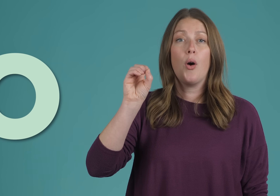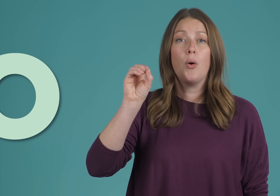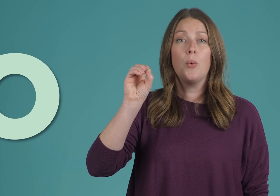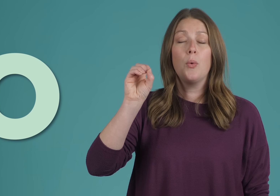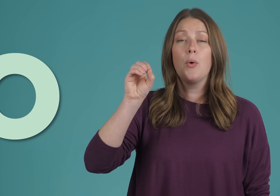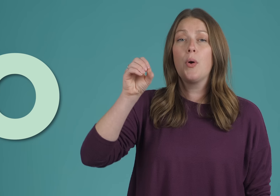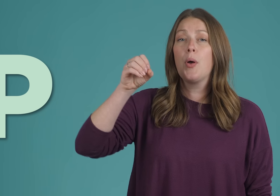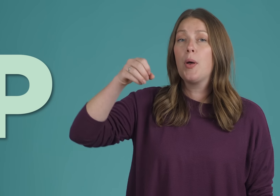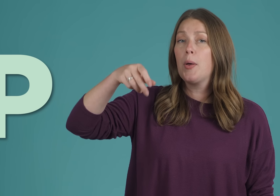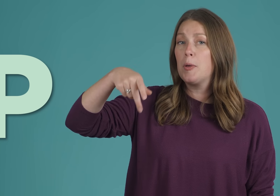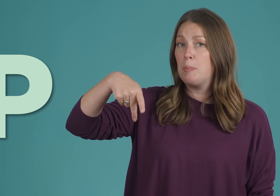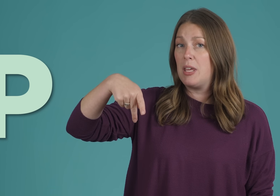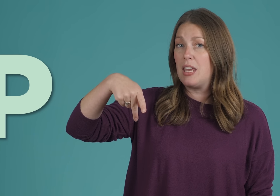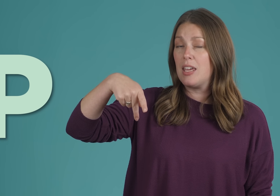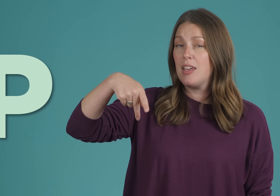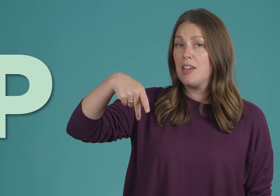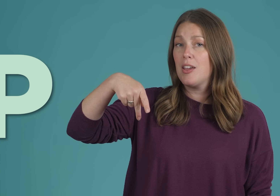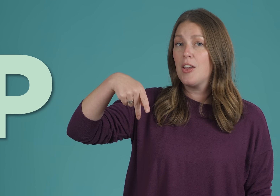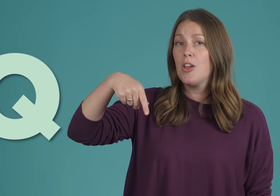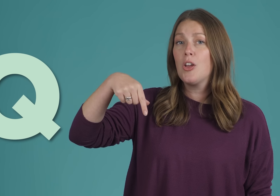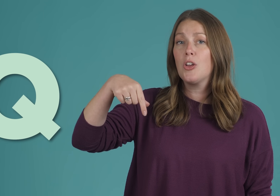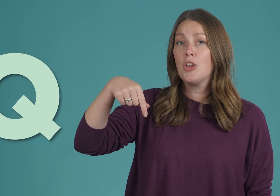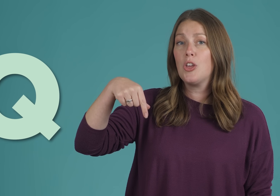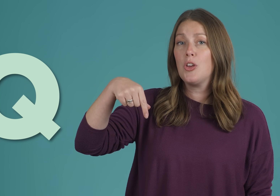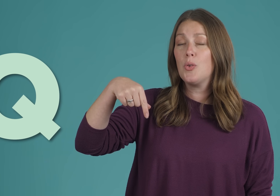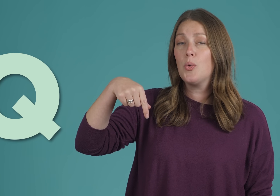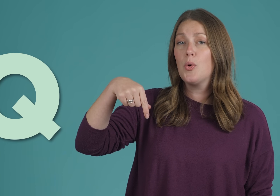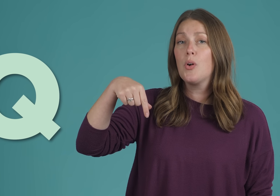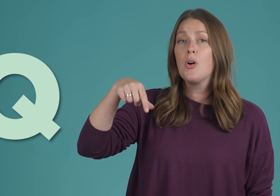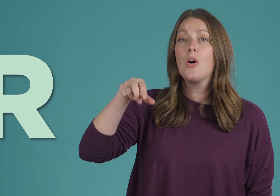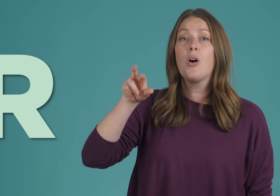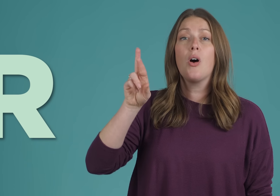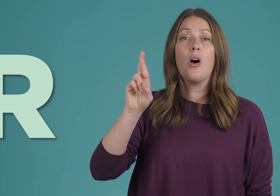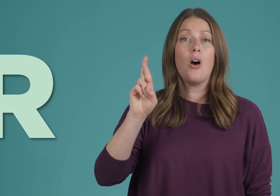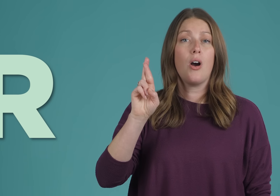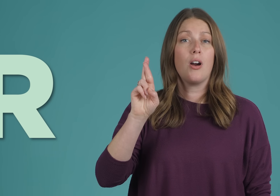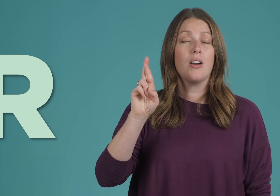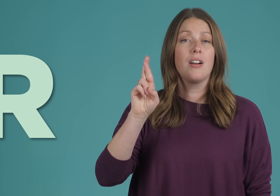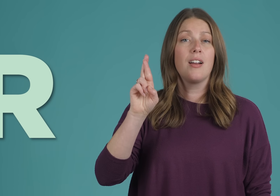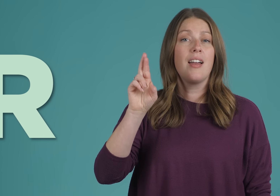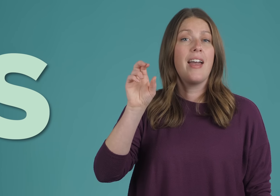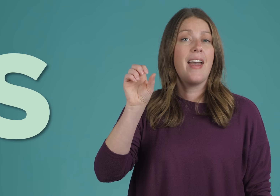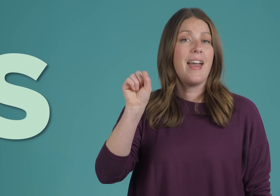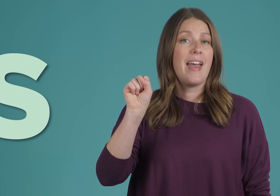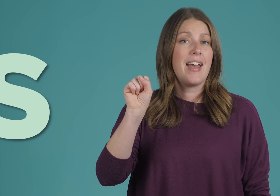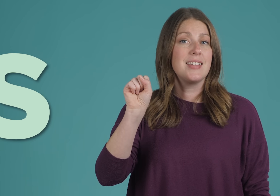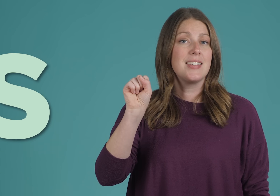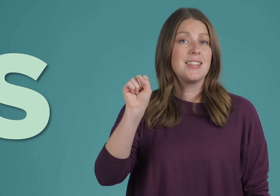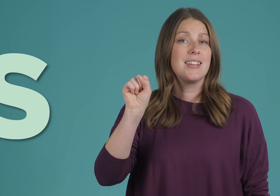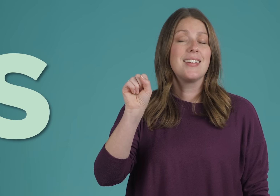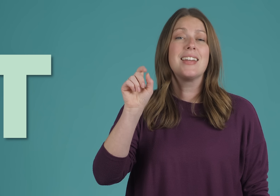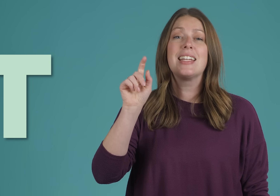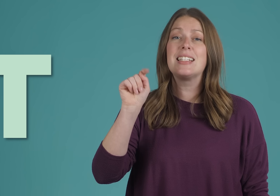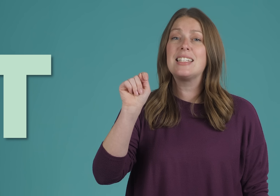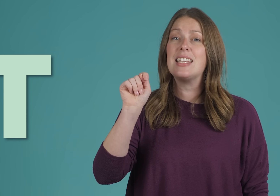O, P, Q, R, S,